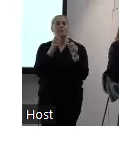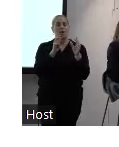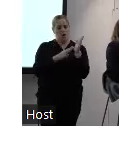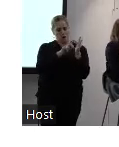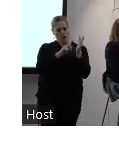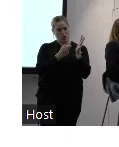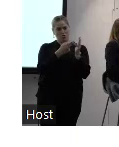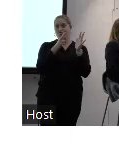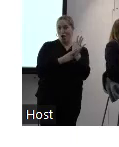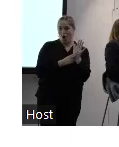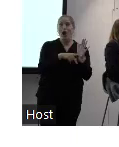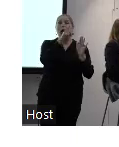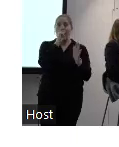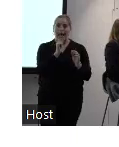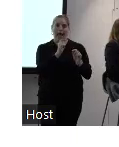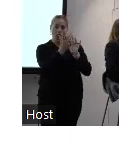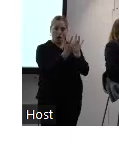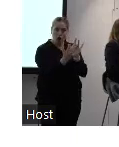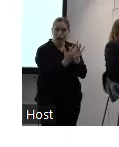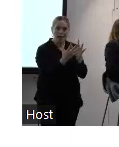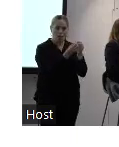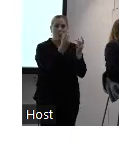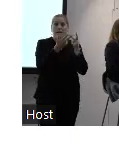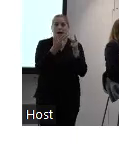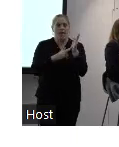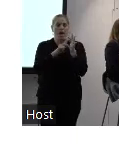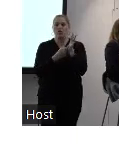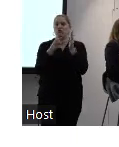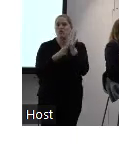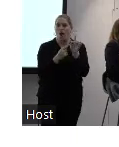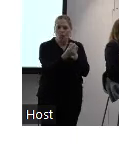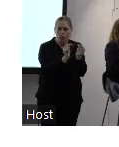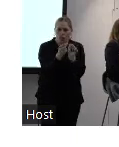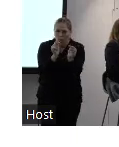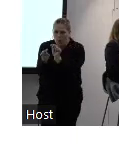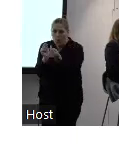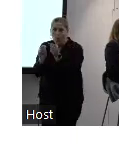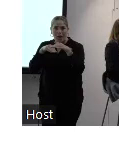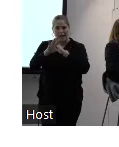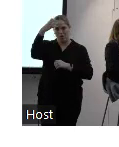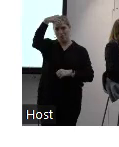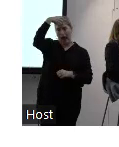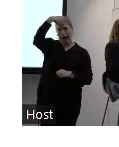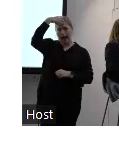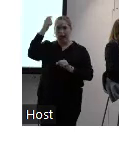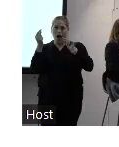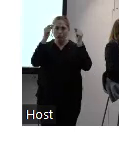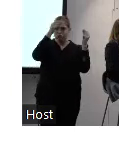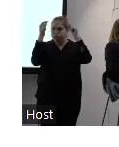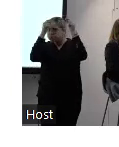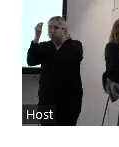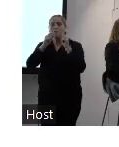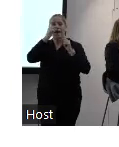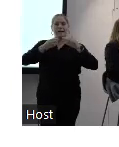form circuits. And these are the brain circuits that underlie all of our behavior, thoughts, feelings, actions. These brain circuits